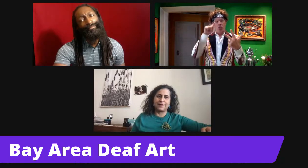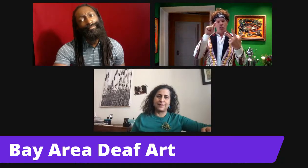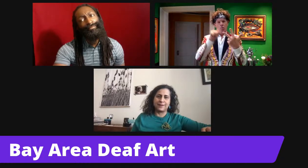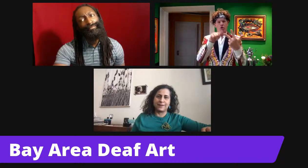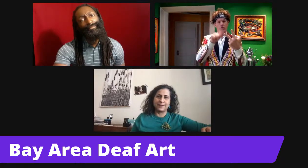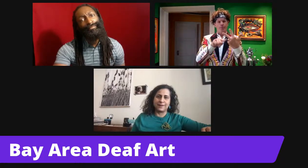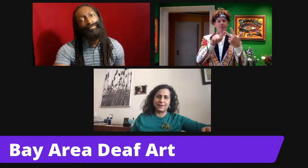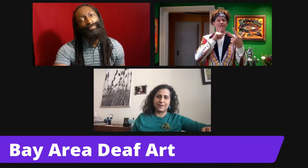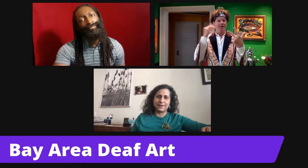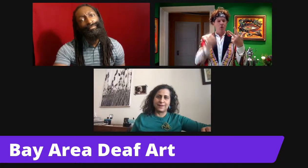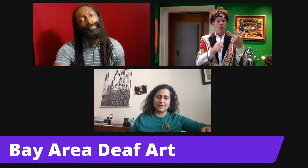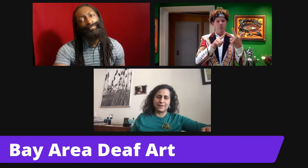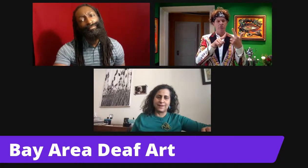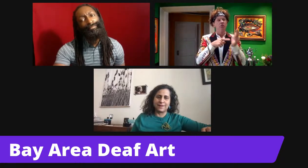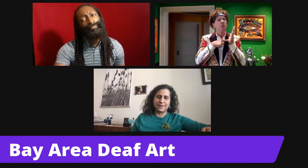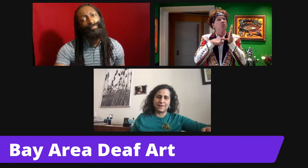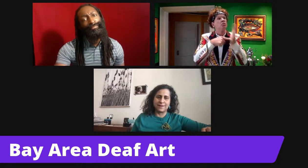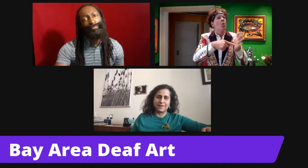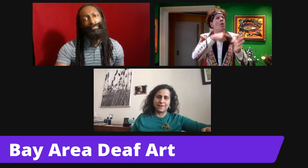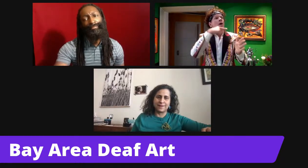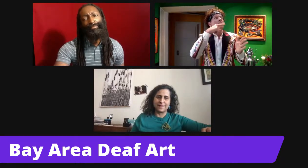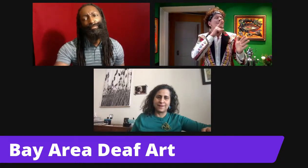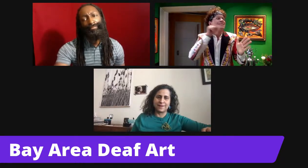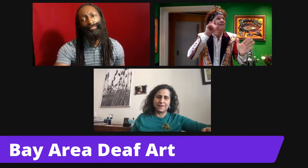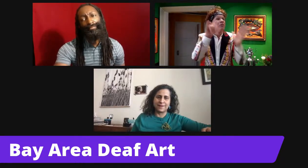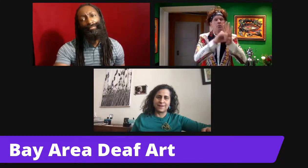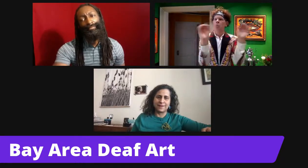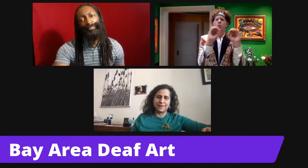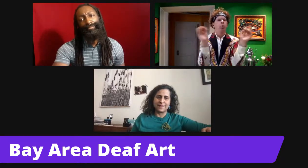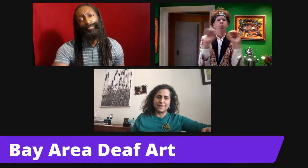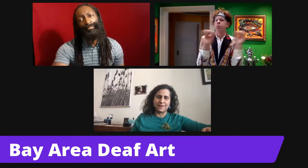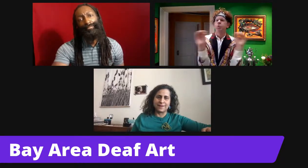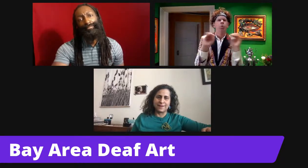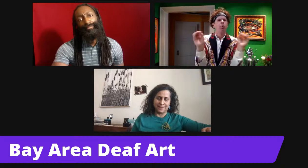And there's got to be this balance between identifying with people who don't identify with you.